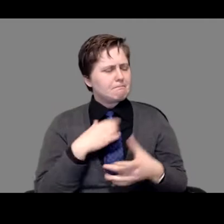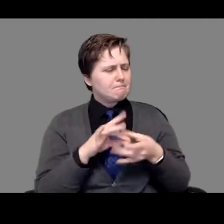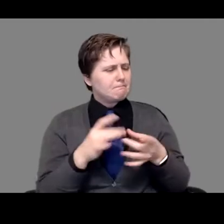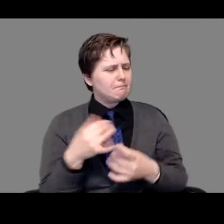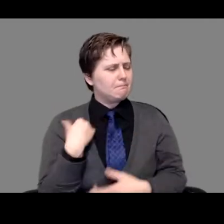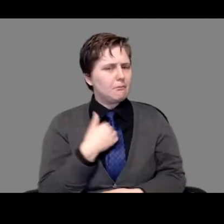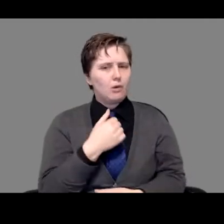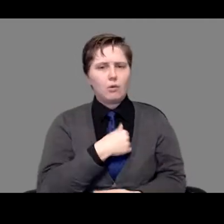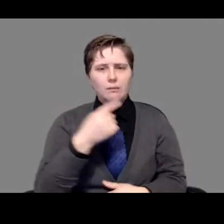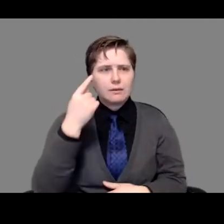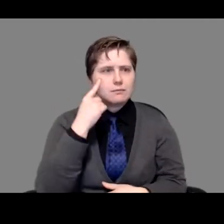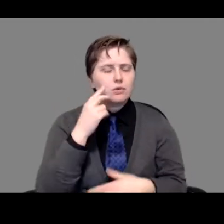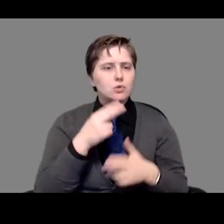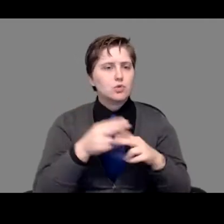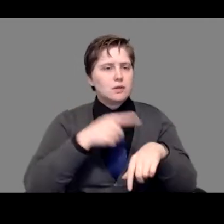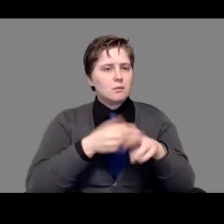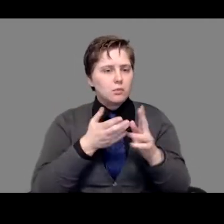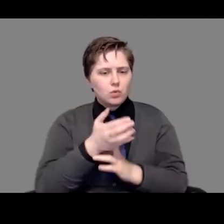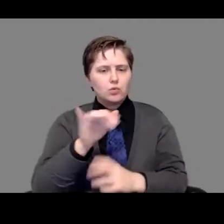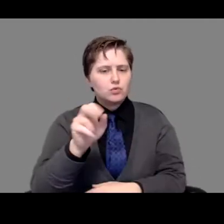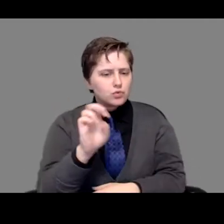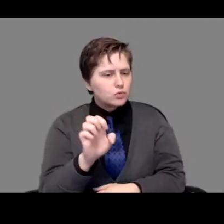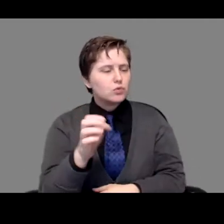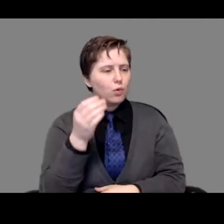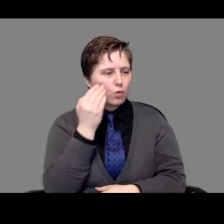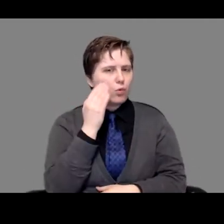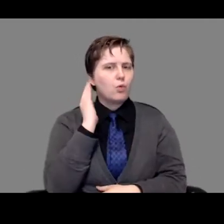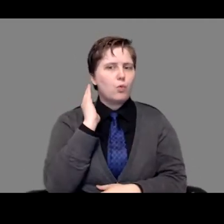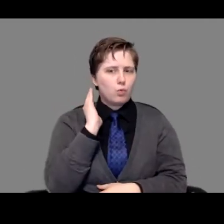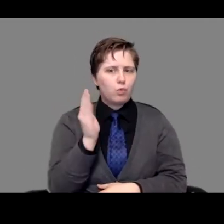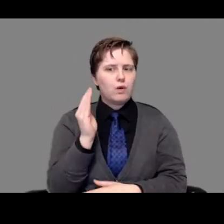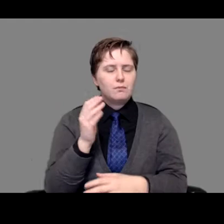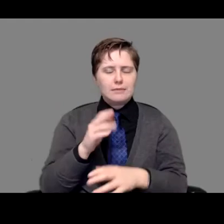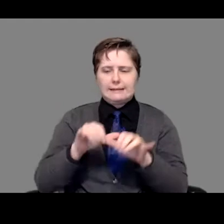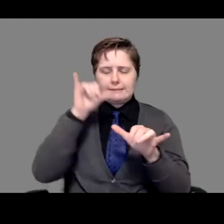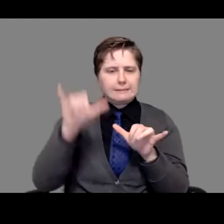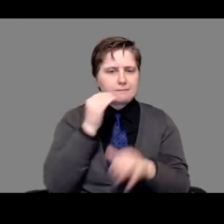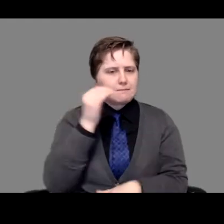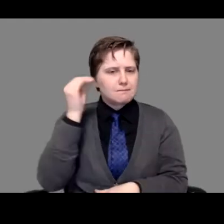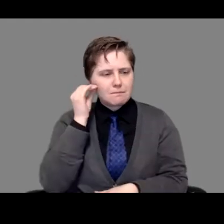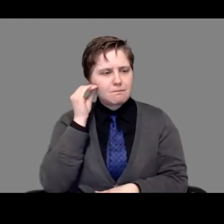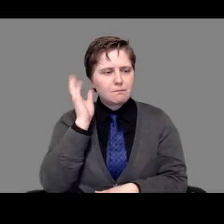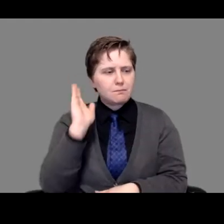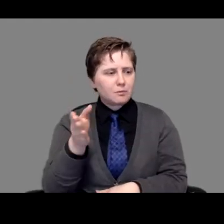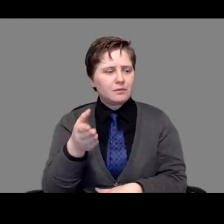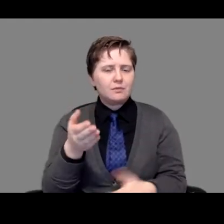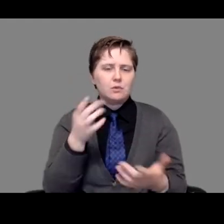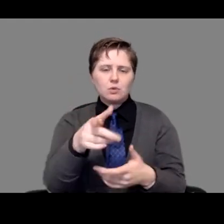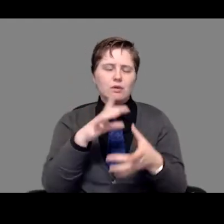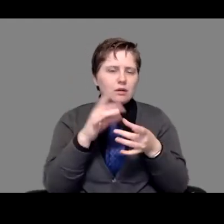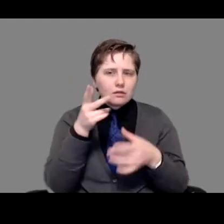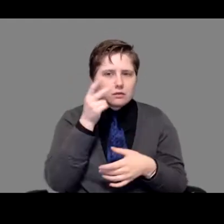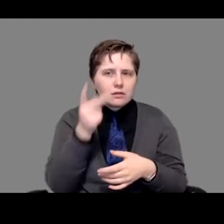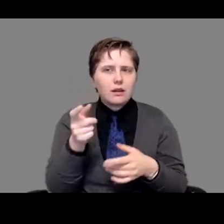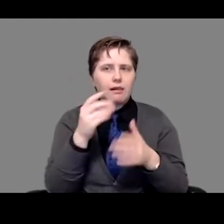in phases, short term through June, where we know we're going to be sheltering in place. And you'll hear a little bit later about where to